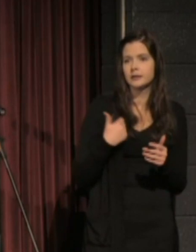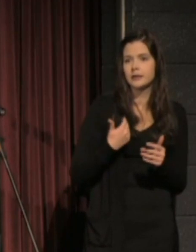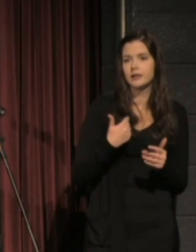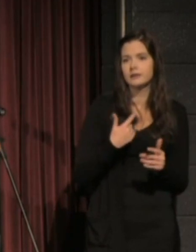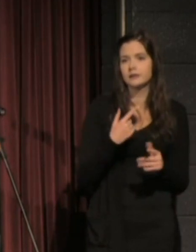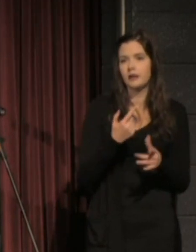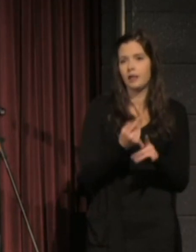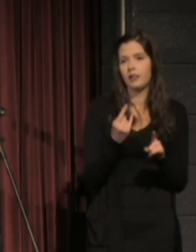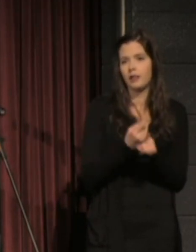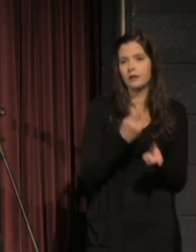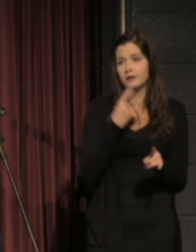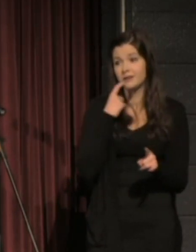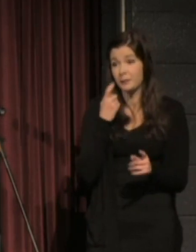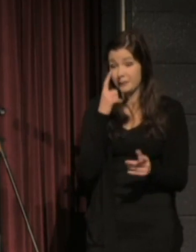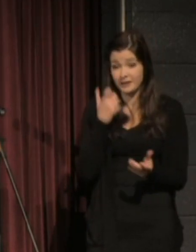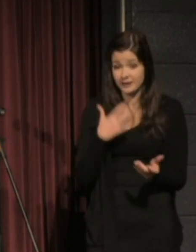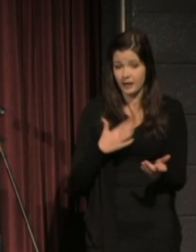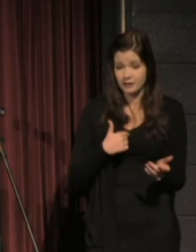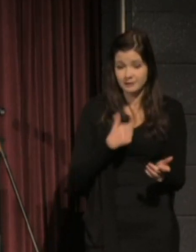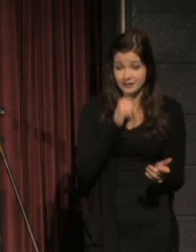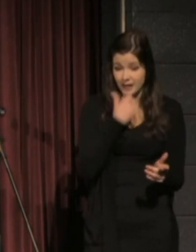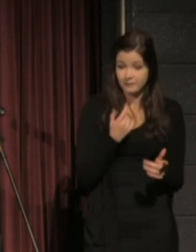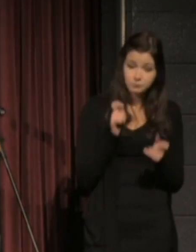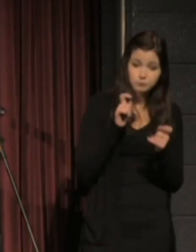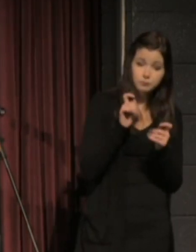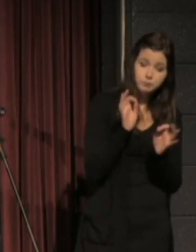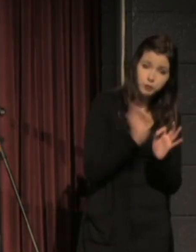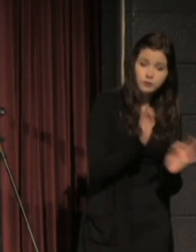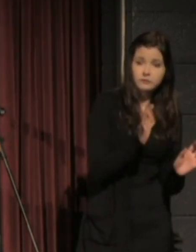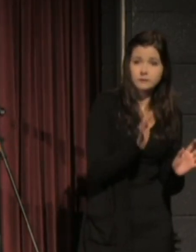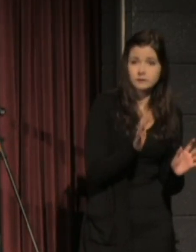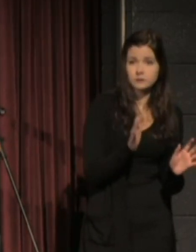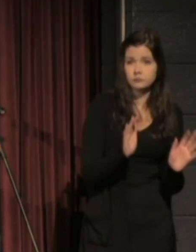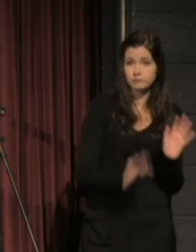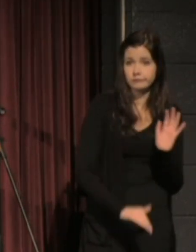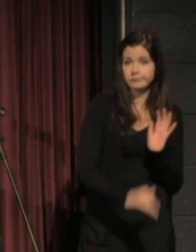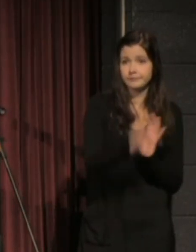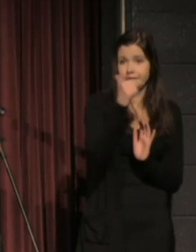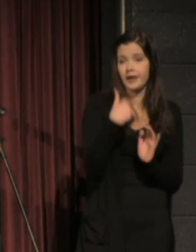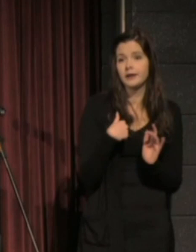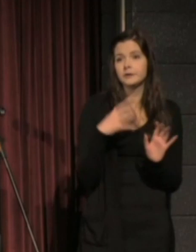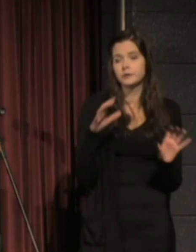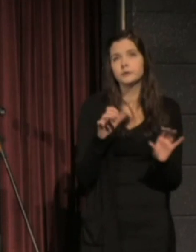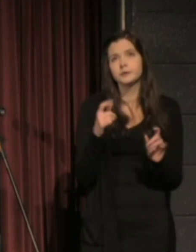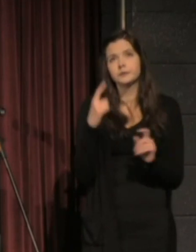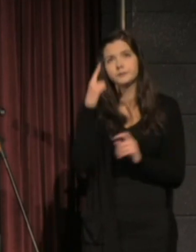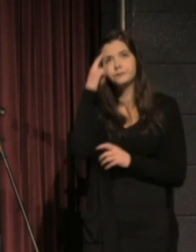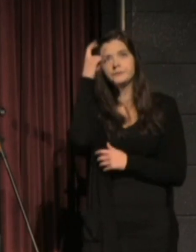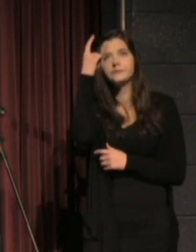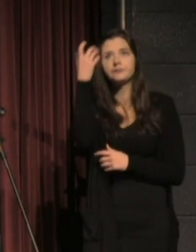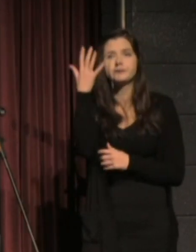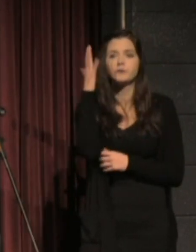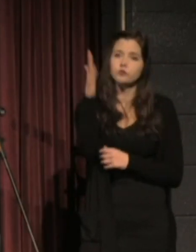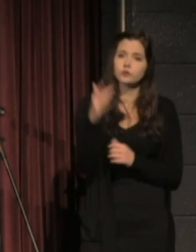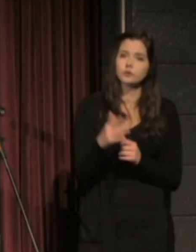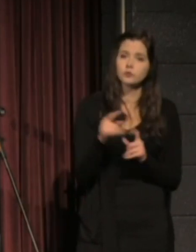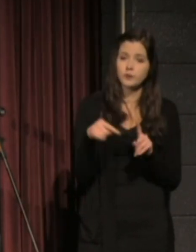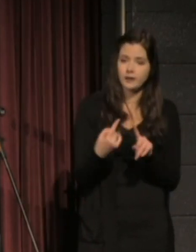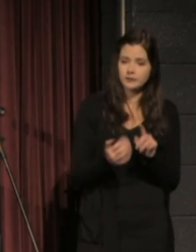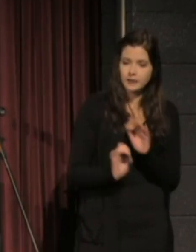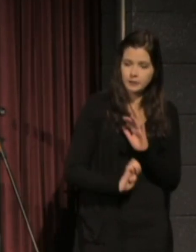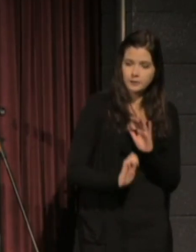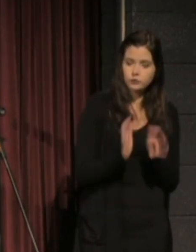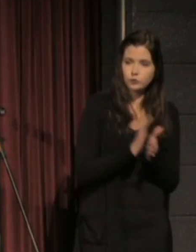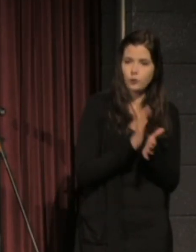what I thought was the picture-perfect childhood, I did what many kids do. Dream about the future. In elementary school, I